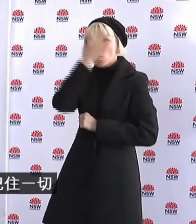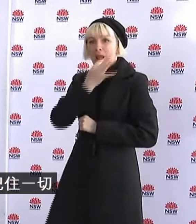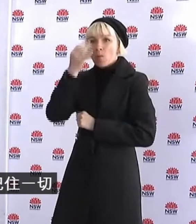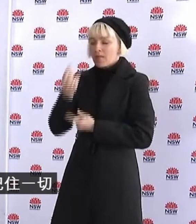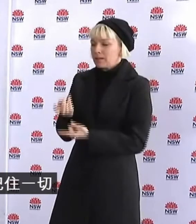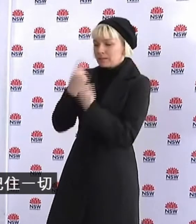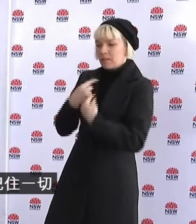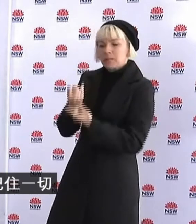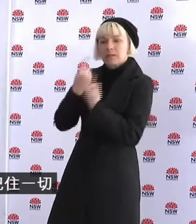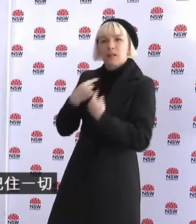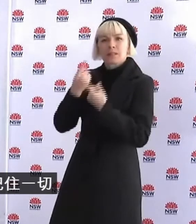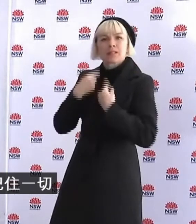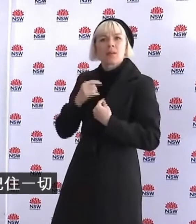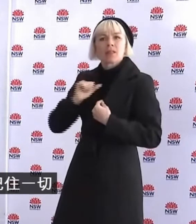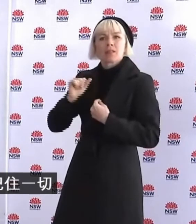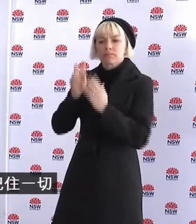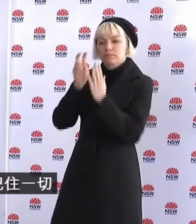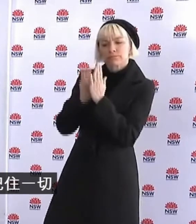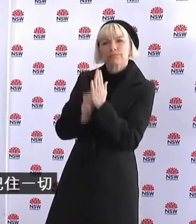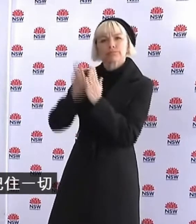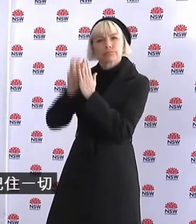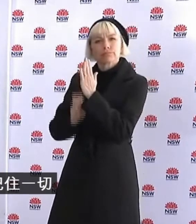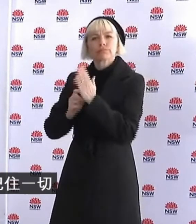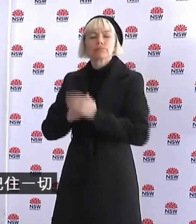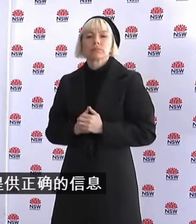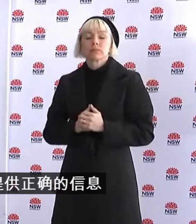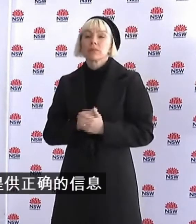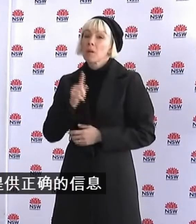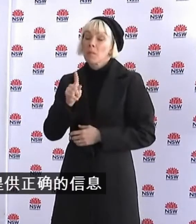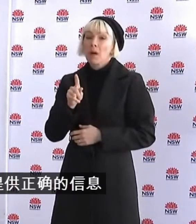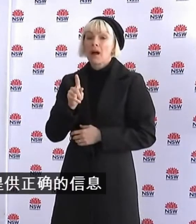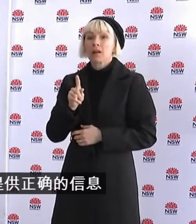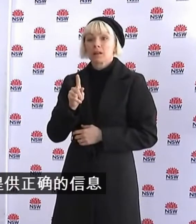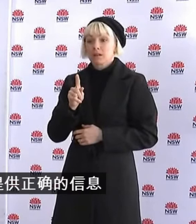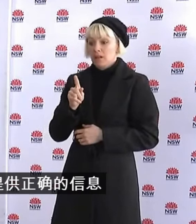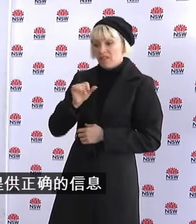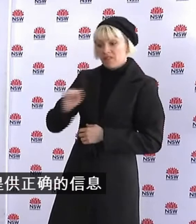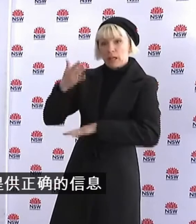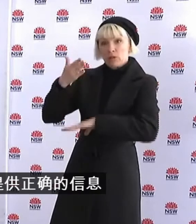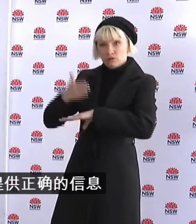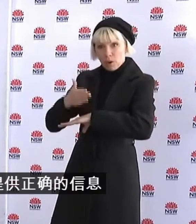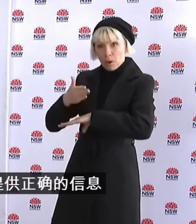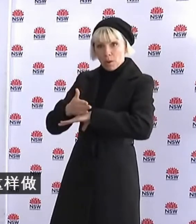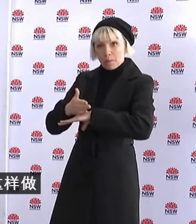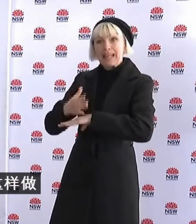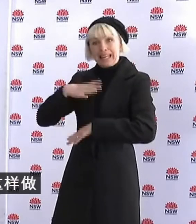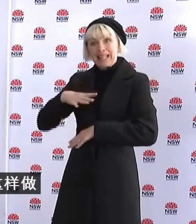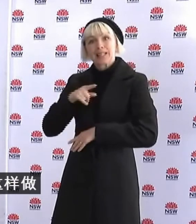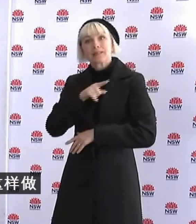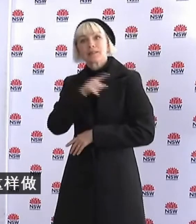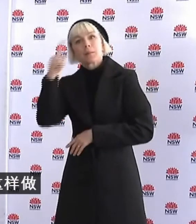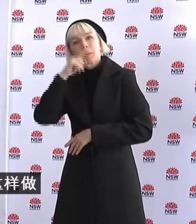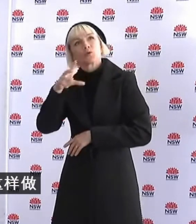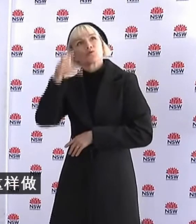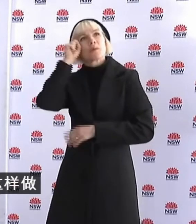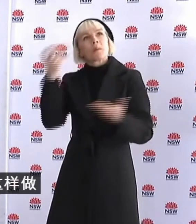cases. But please know that we rely on people to remember everything and to make sure that they're giving us the right information at the right time. And we're deeply,